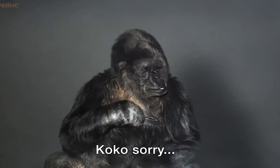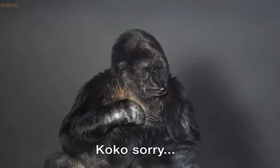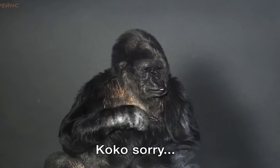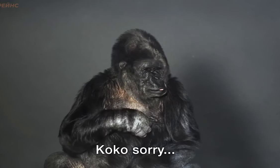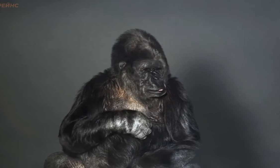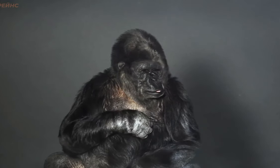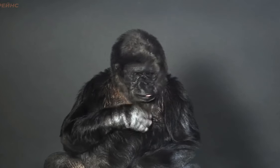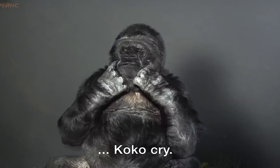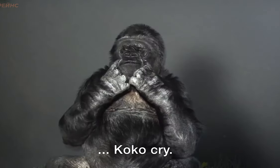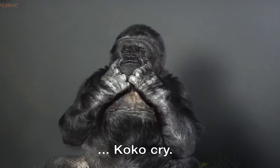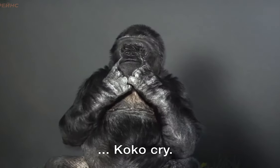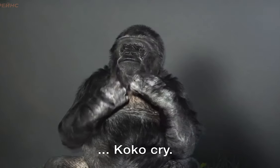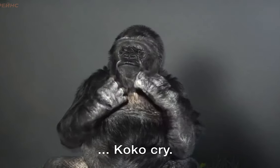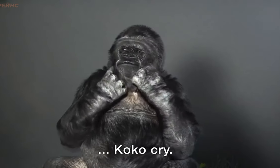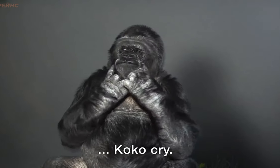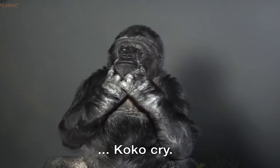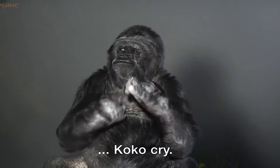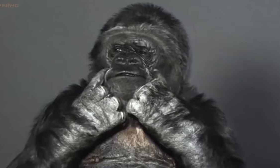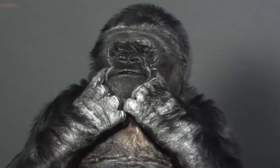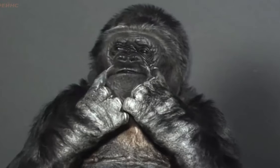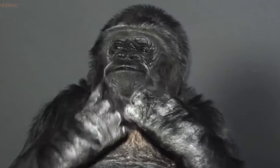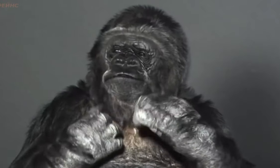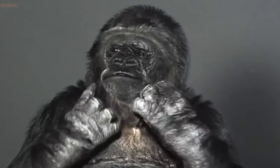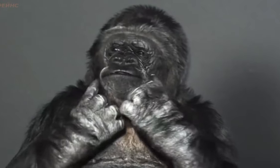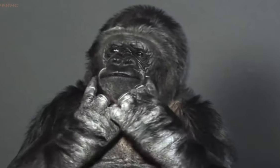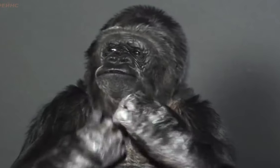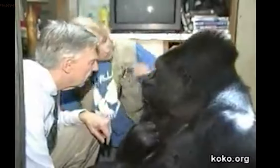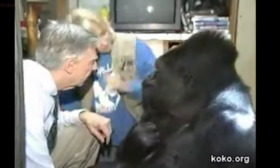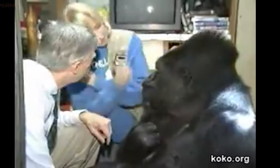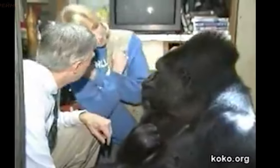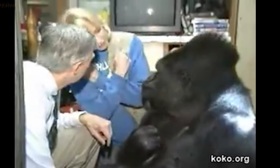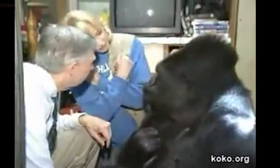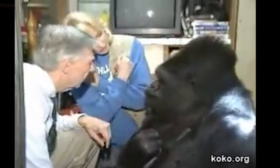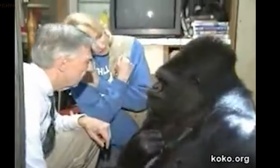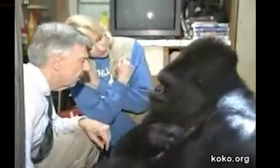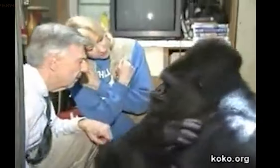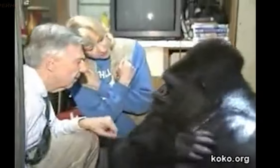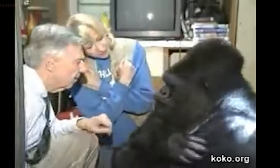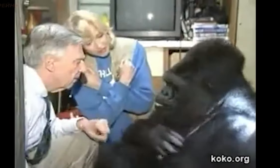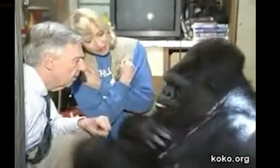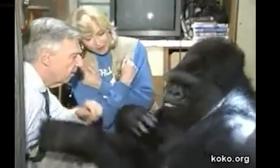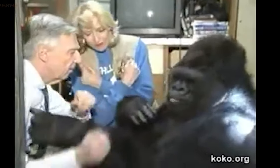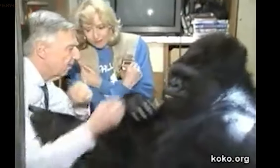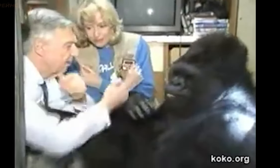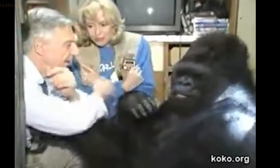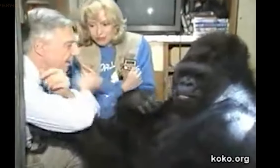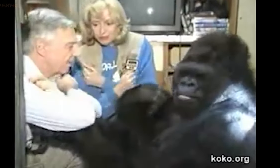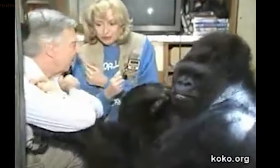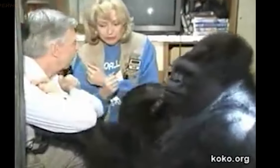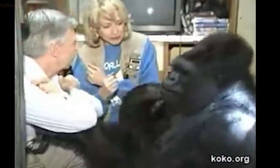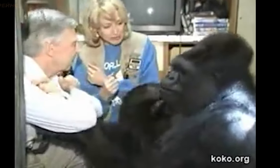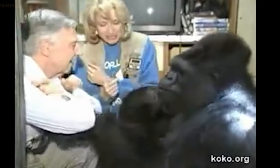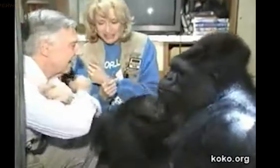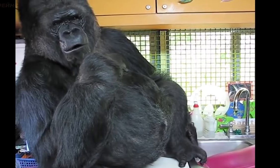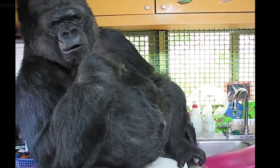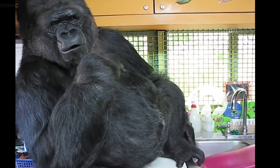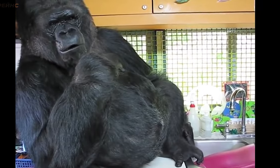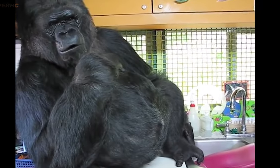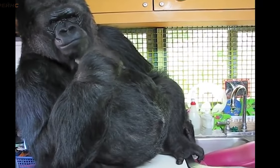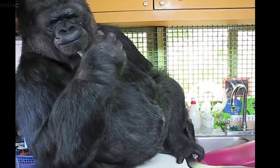photo of a kitten that resembled her beloved pet, she responded with signs for cry and appeared sad. The experiment concluded